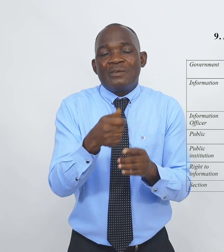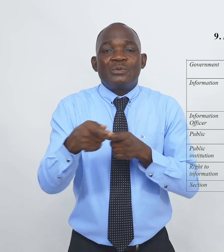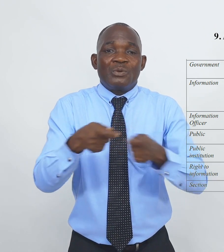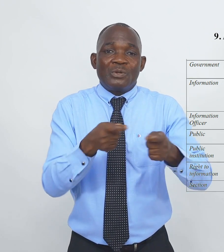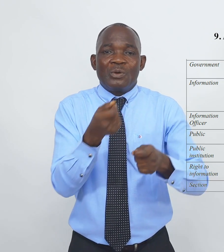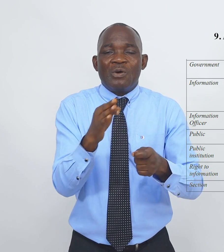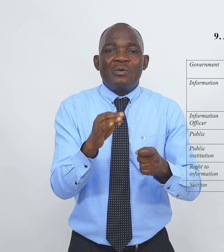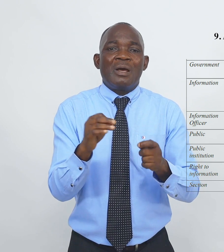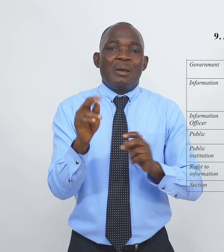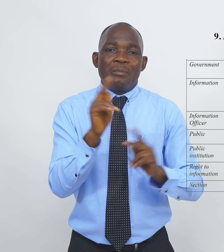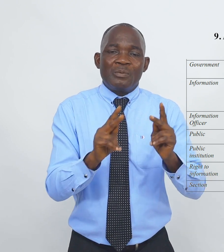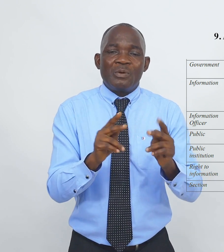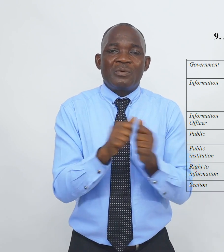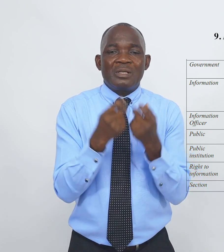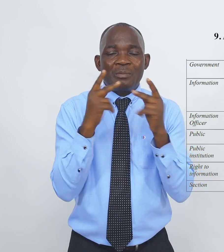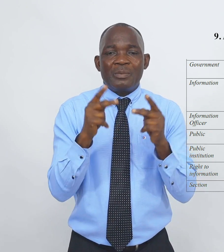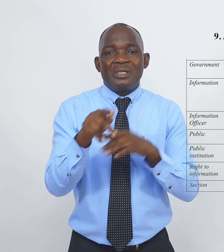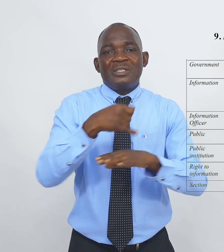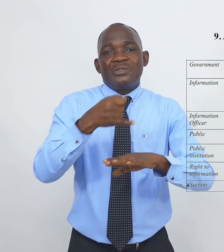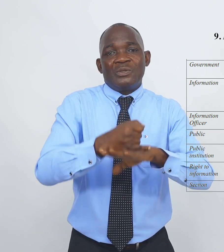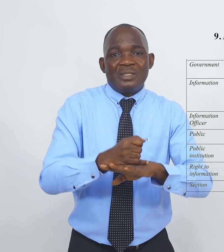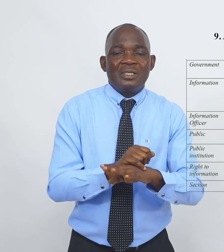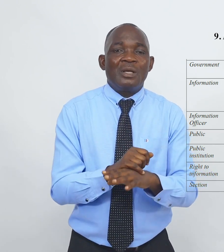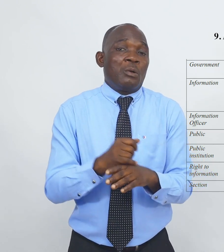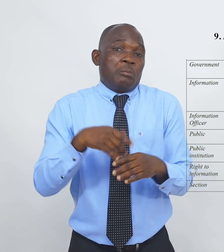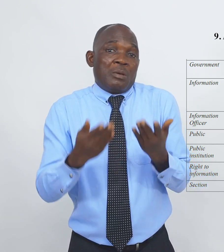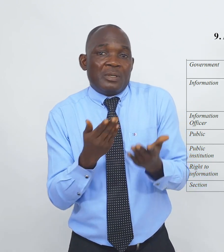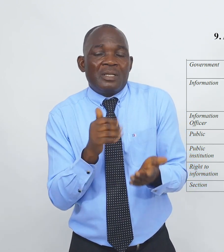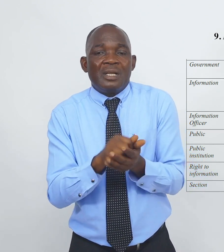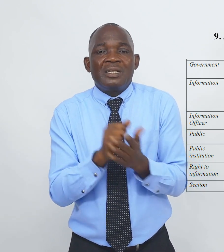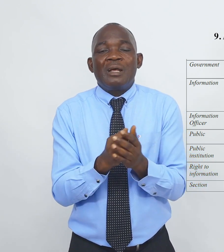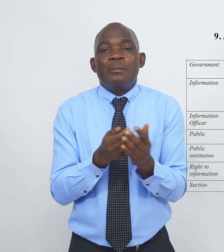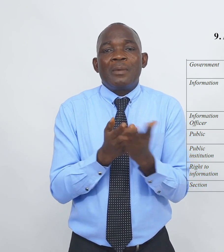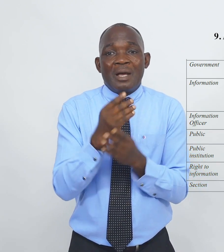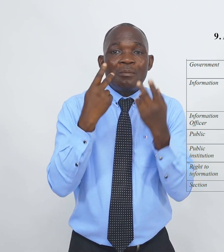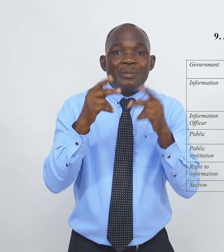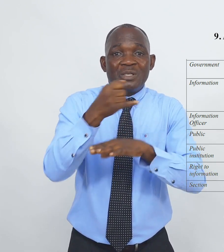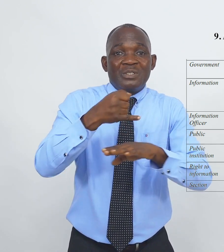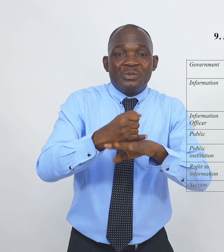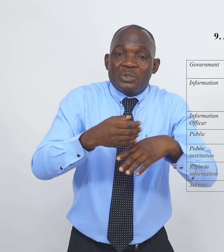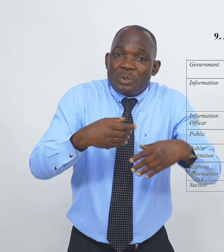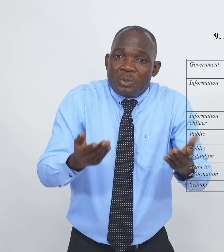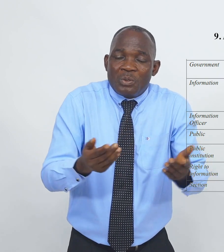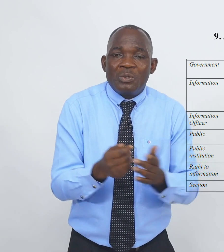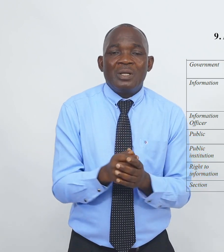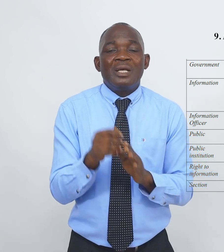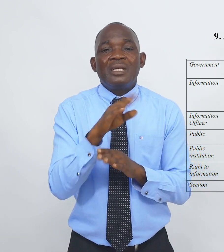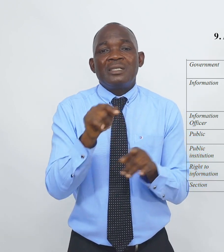or custody of a public institution, whether or not it was created by the public institution, and in the case of